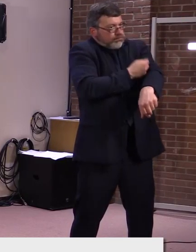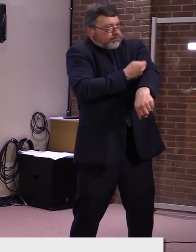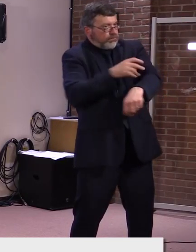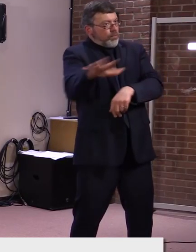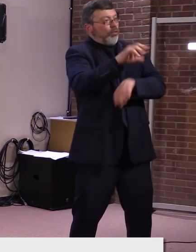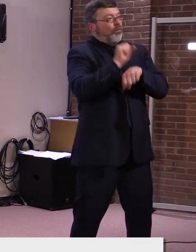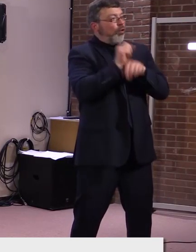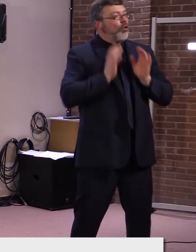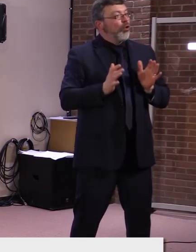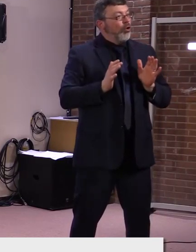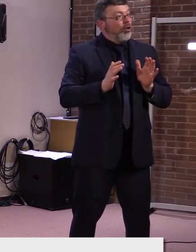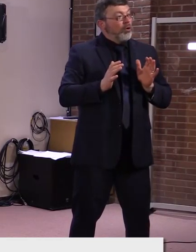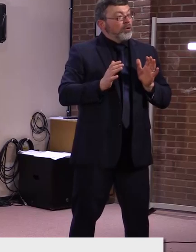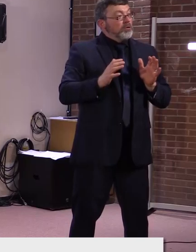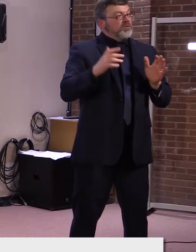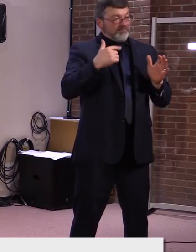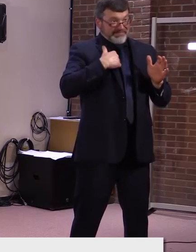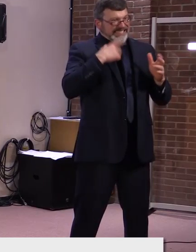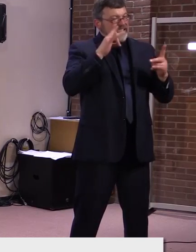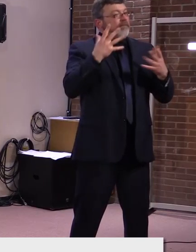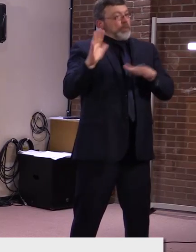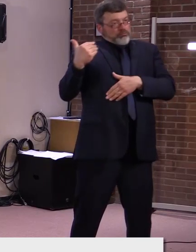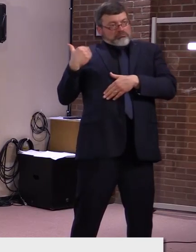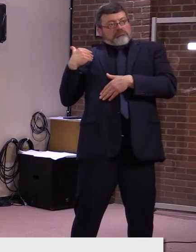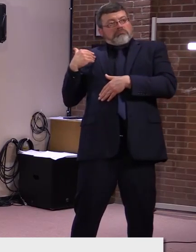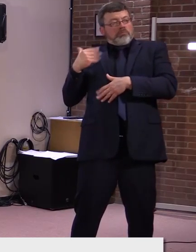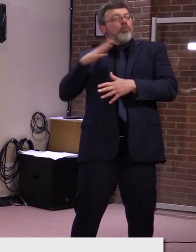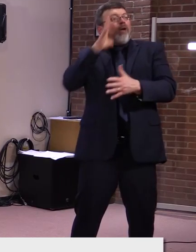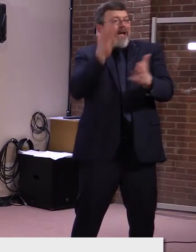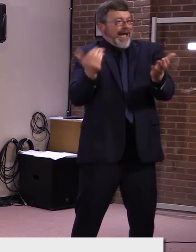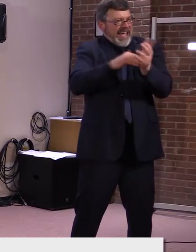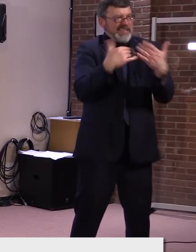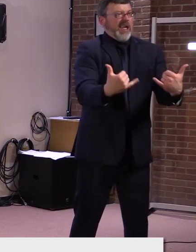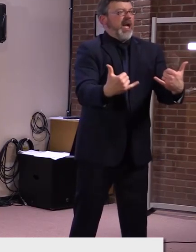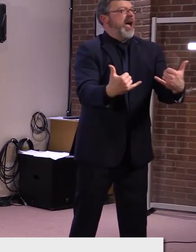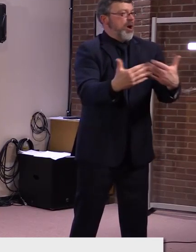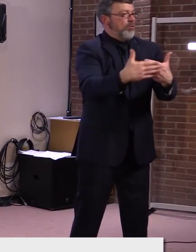the next wave in this sector. Please go to